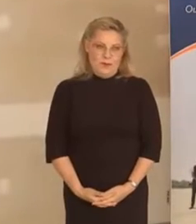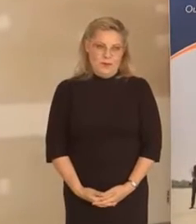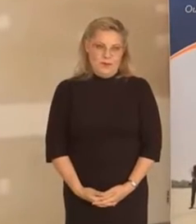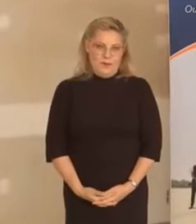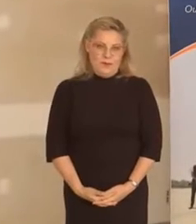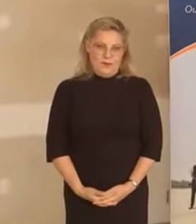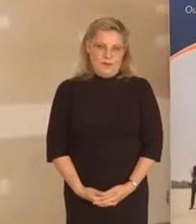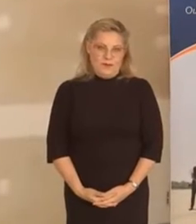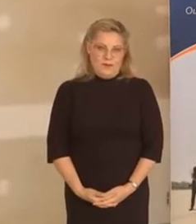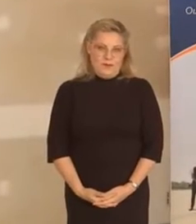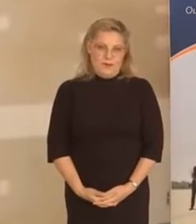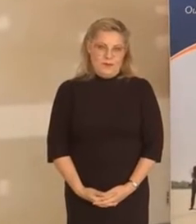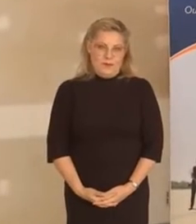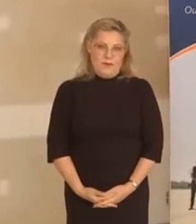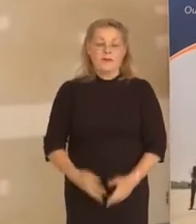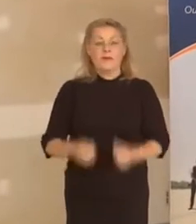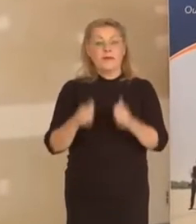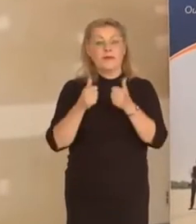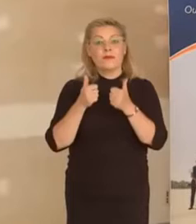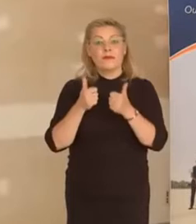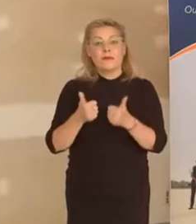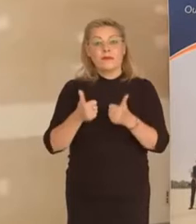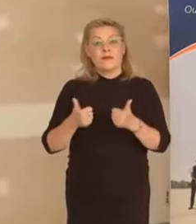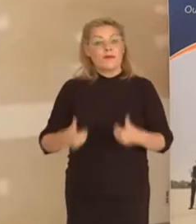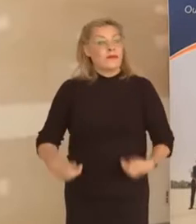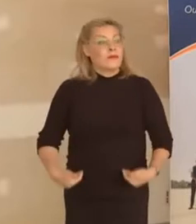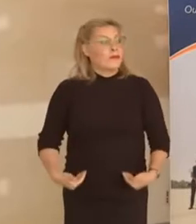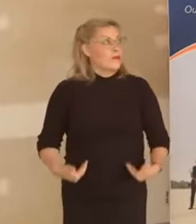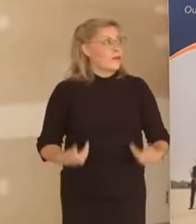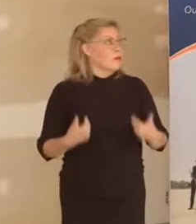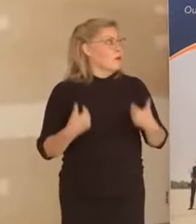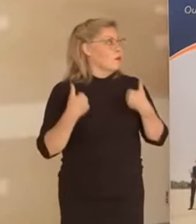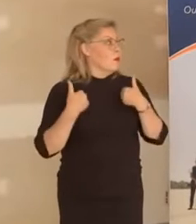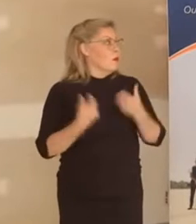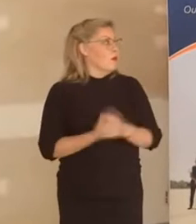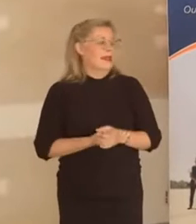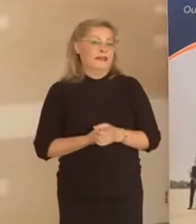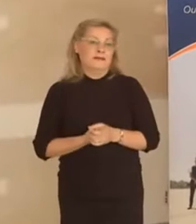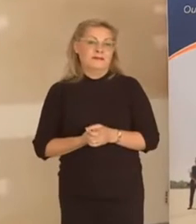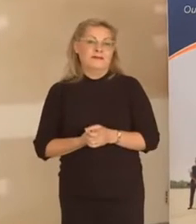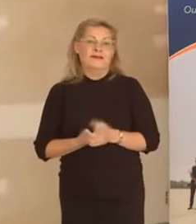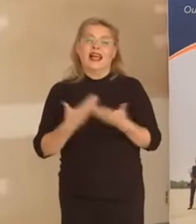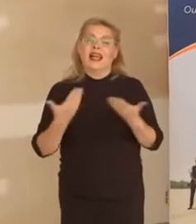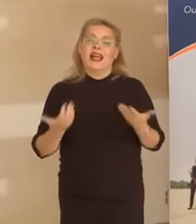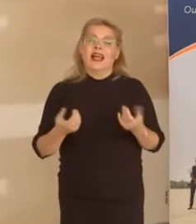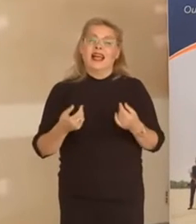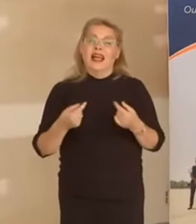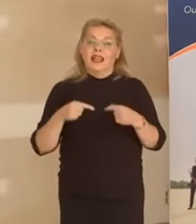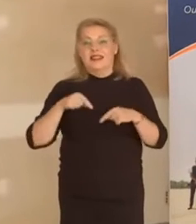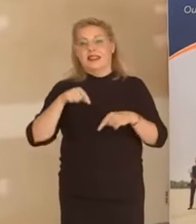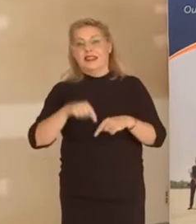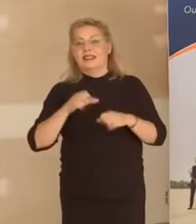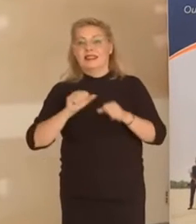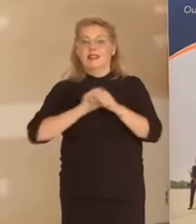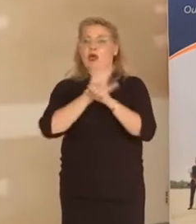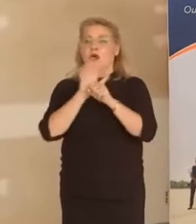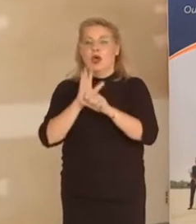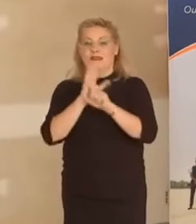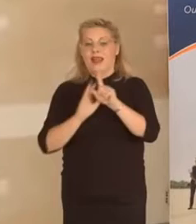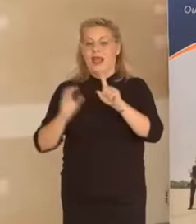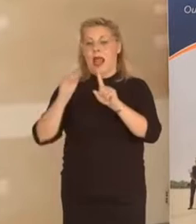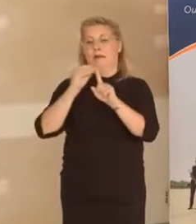Good morning, everyone. Thanks, Premier and Minister Ayres. And I'd like to give a COVID update for New South Wales for up to last